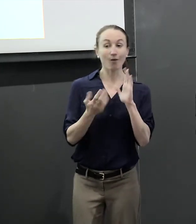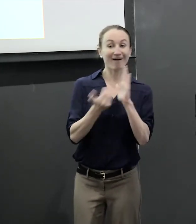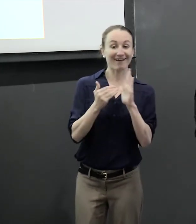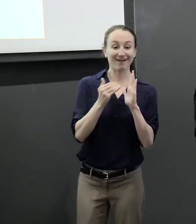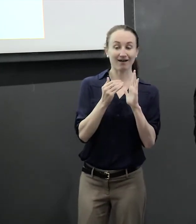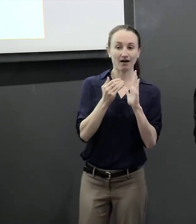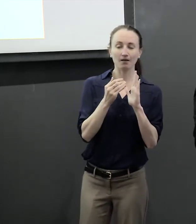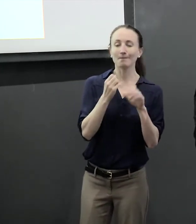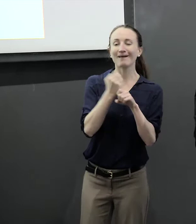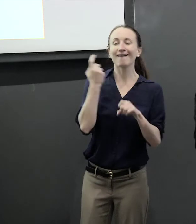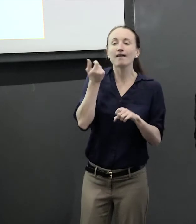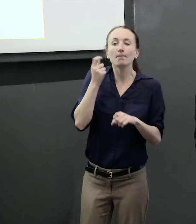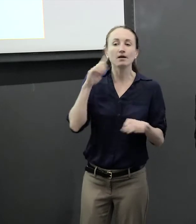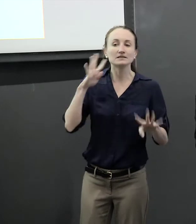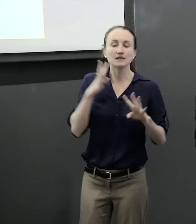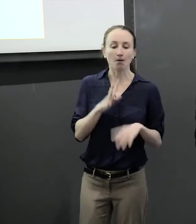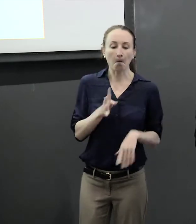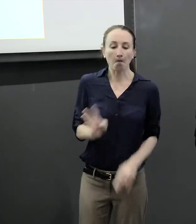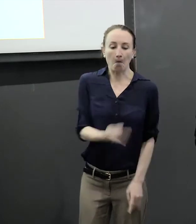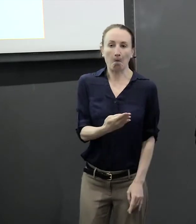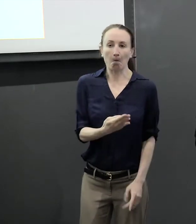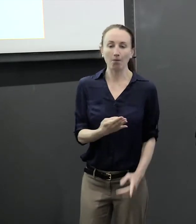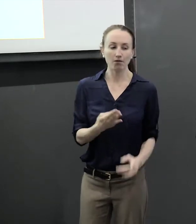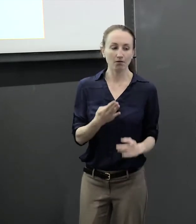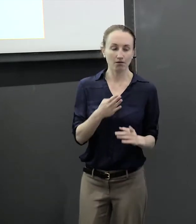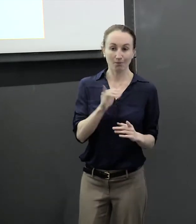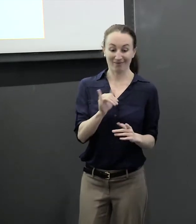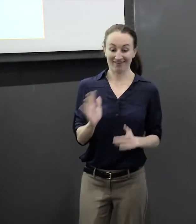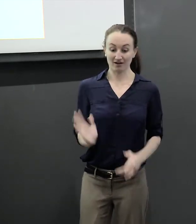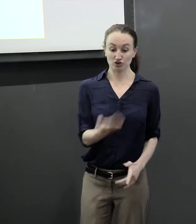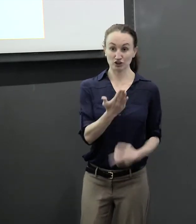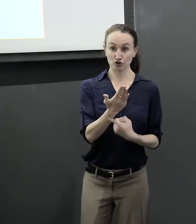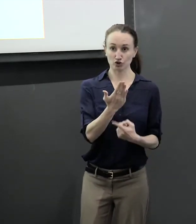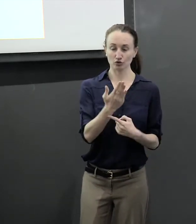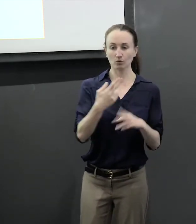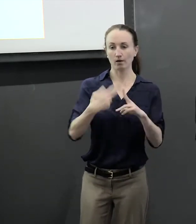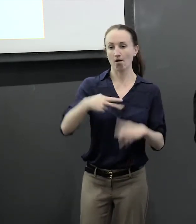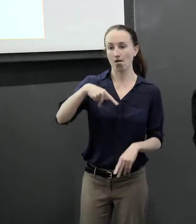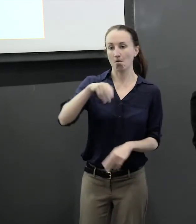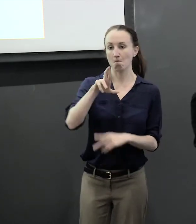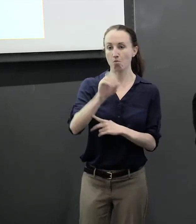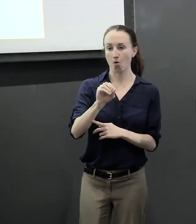The gesture fully replaces a word. I call this a pro-speech gesture.